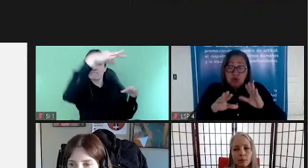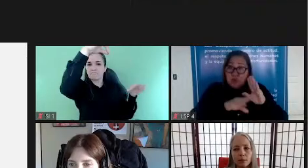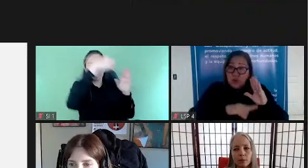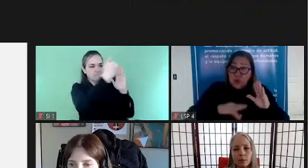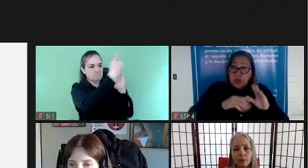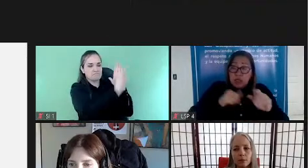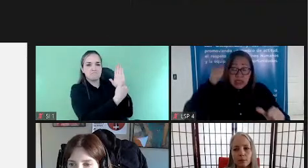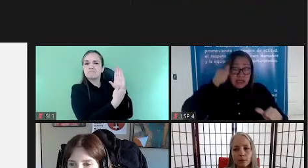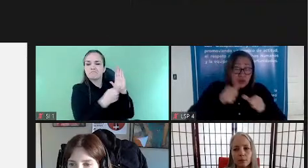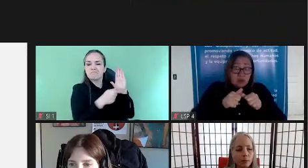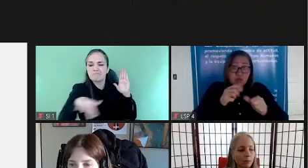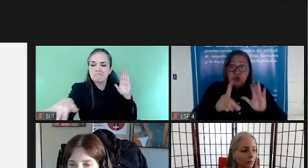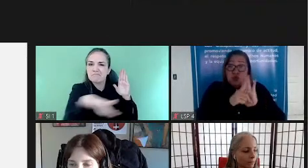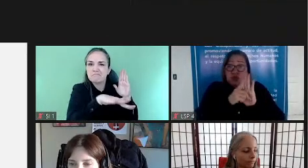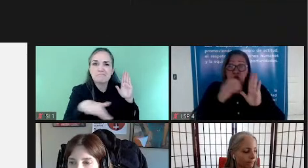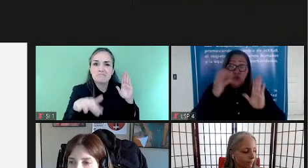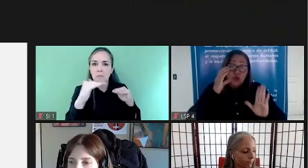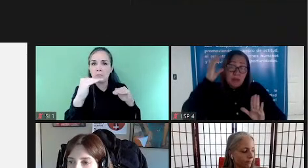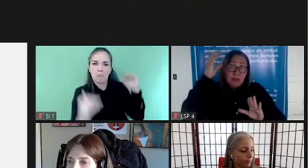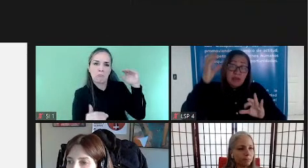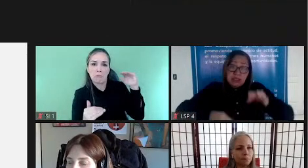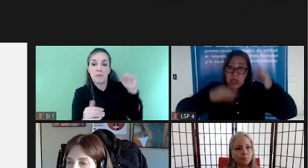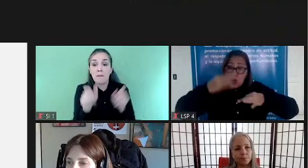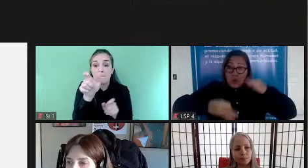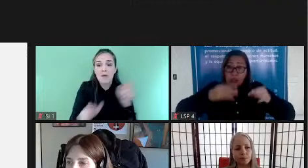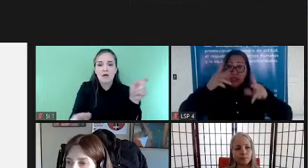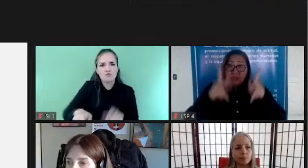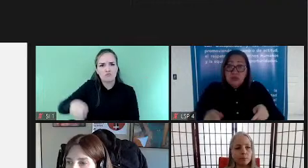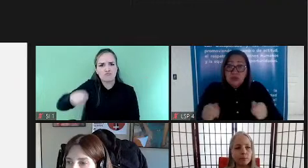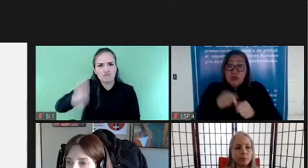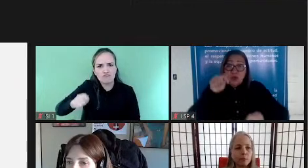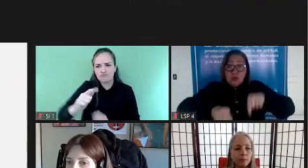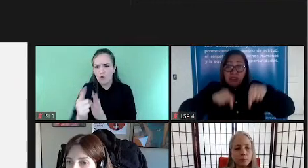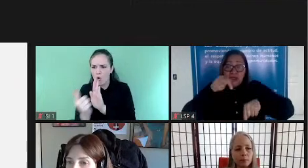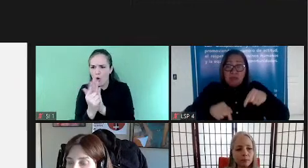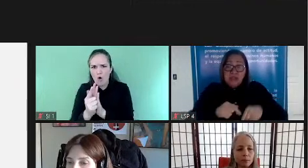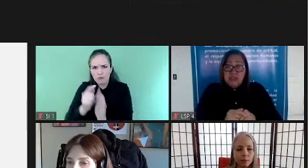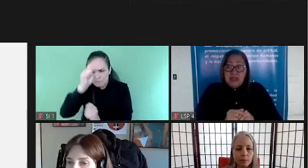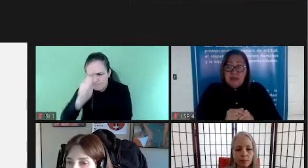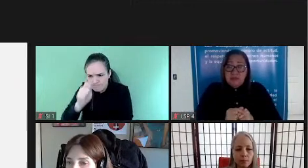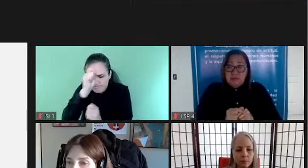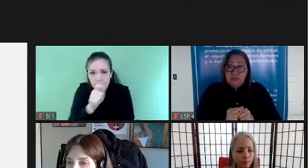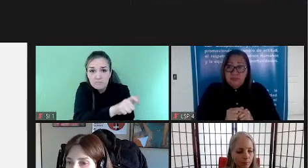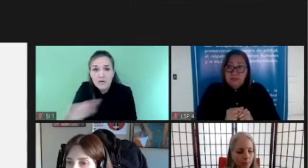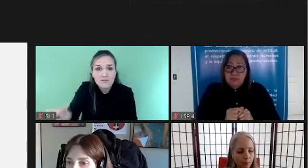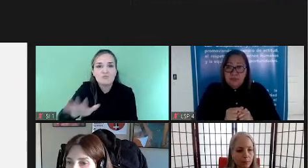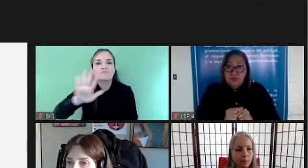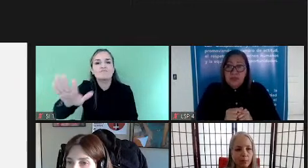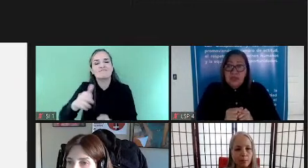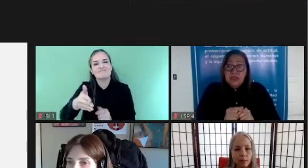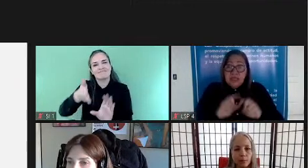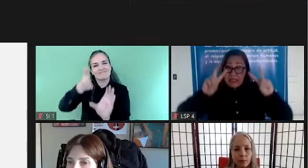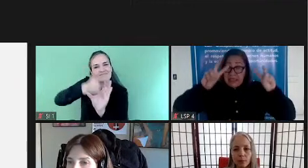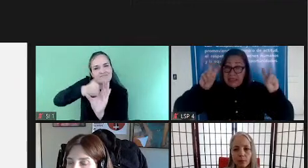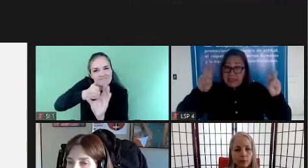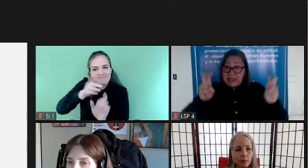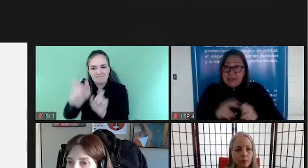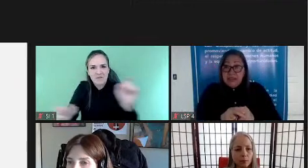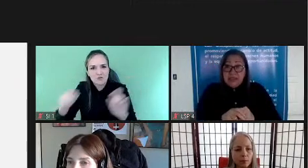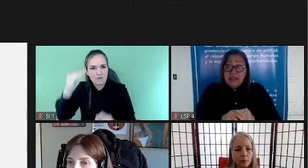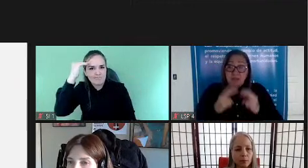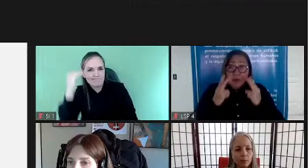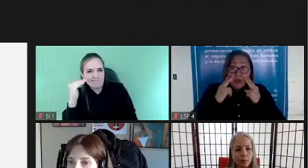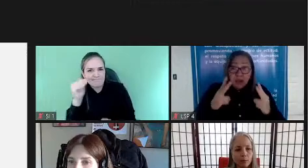important gap in the acknowledgement of rights and legal capacities of persons with psychosocial and